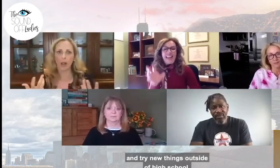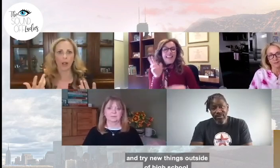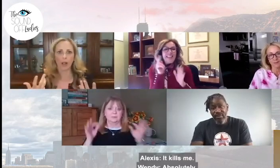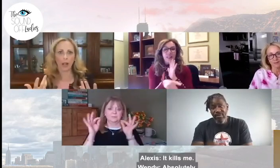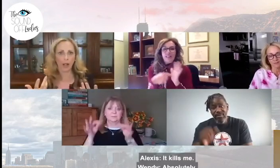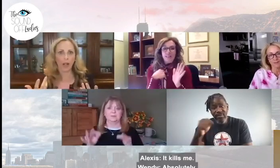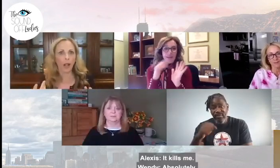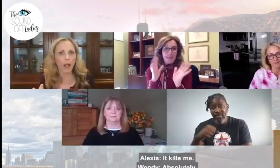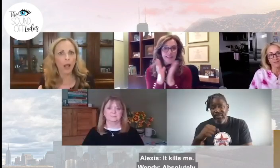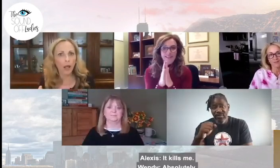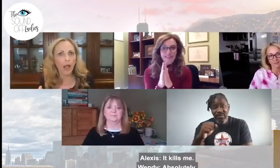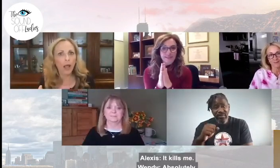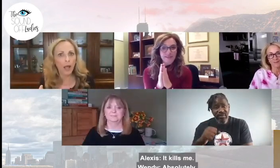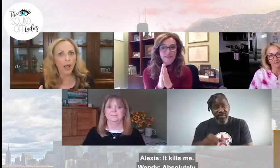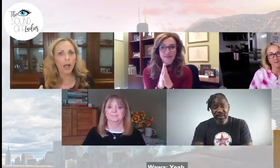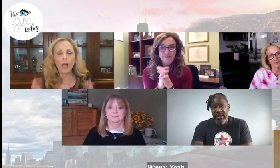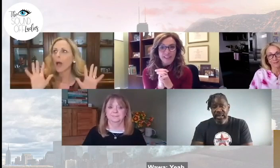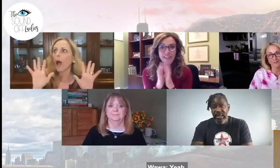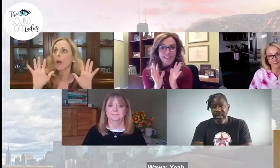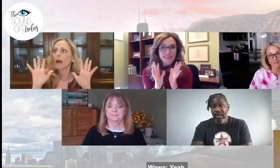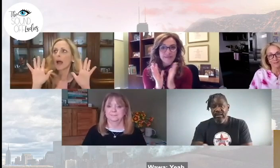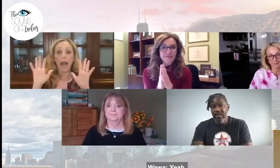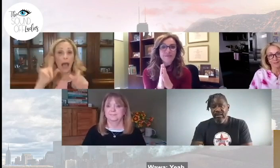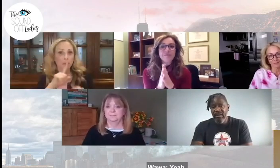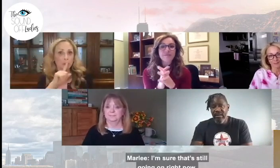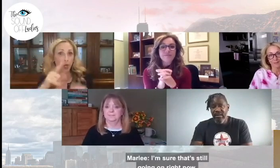and try new things outside of high school. Yeah.